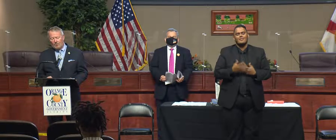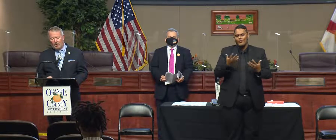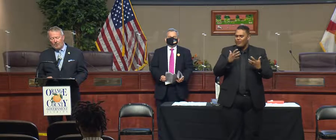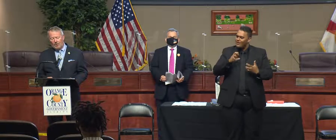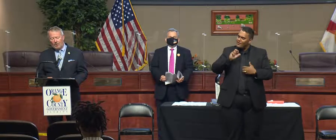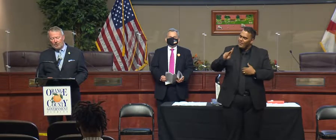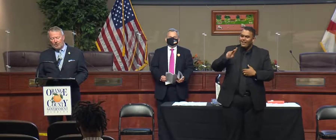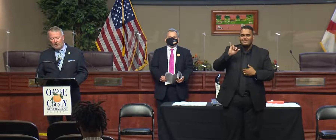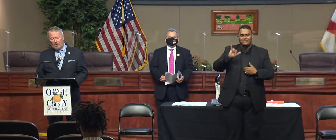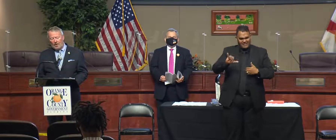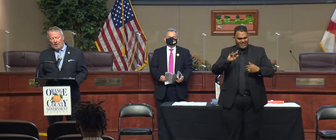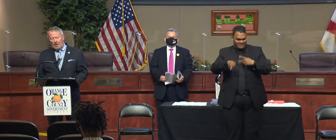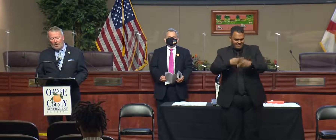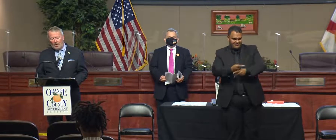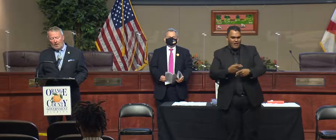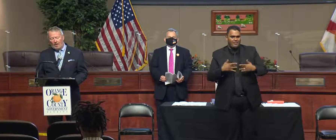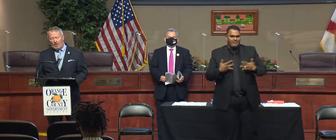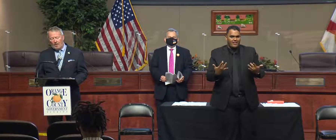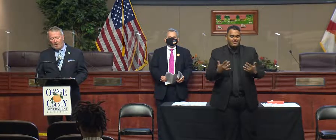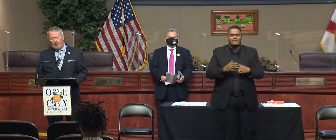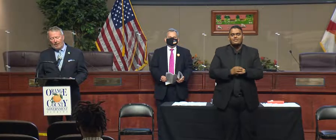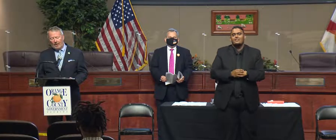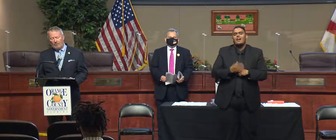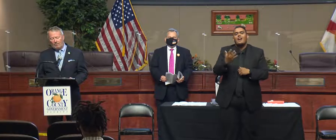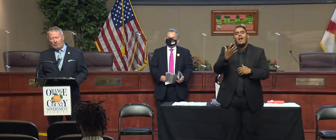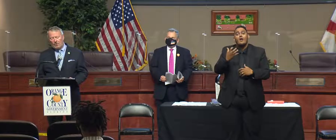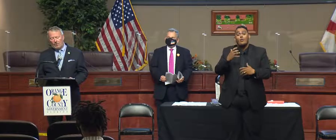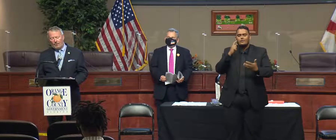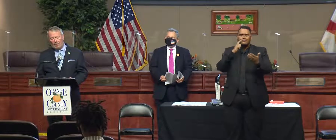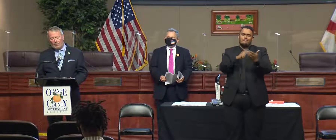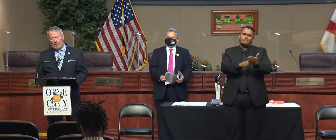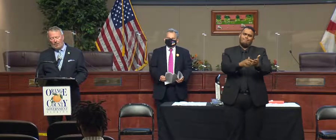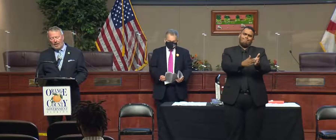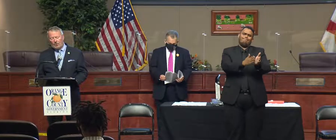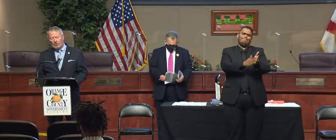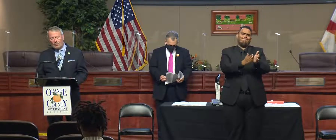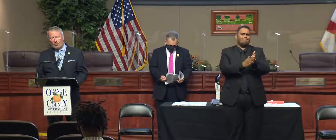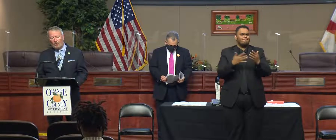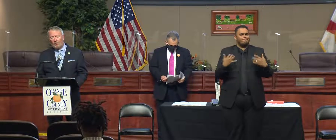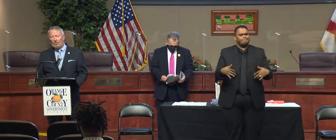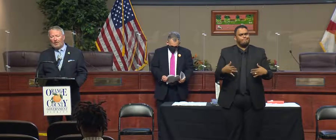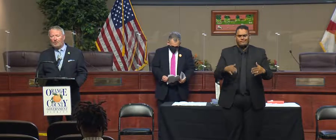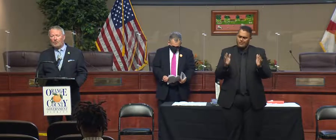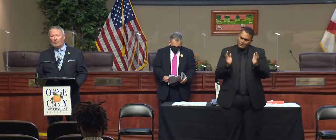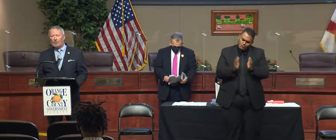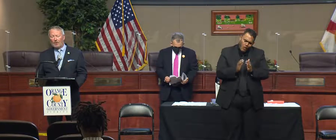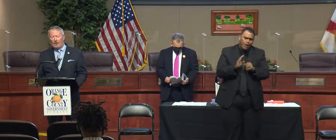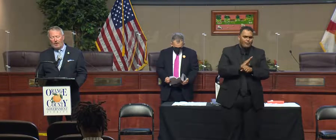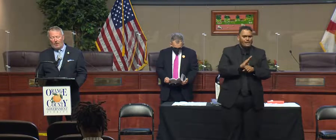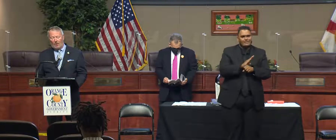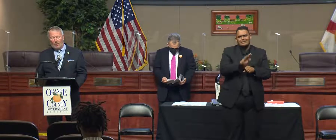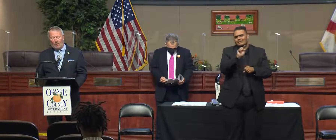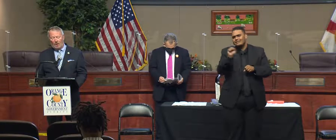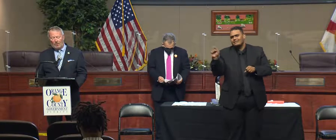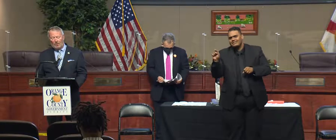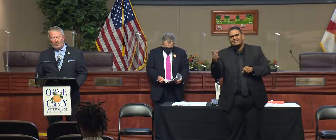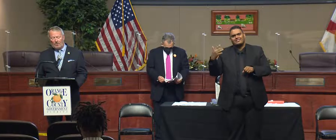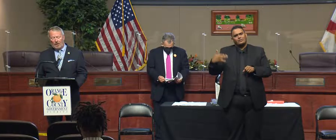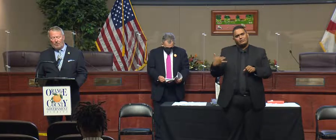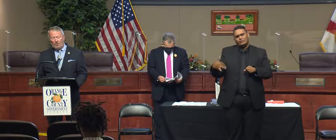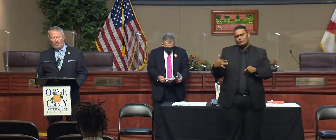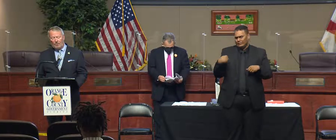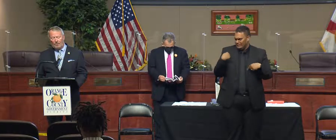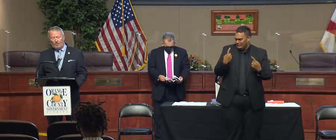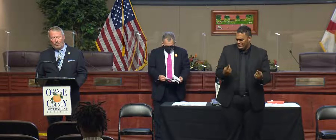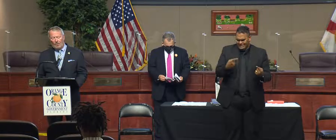our small businesses that have had such a difficult time the last year, and we want to make sure that they are economically